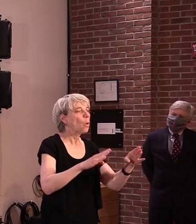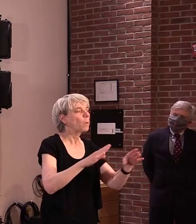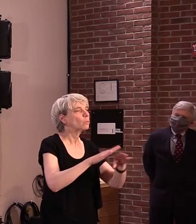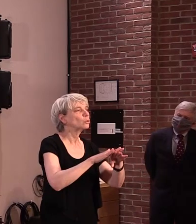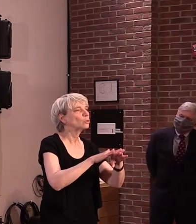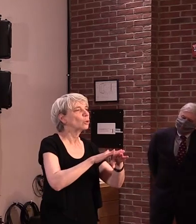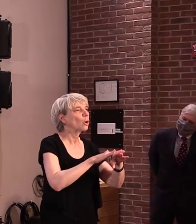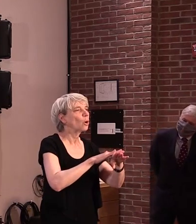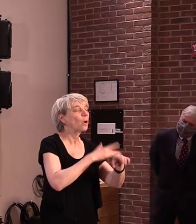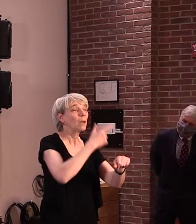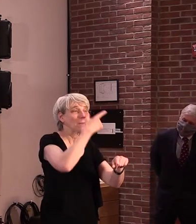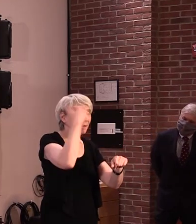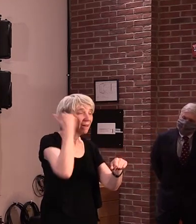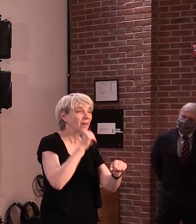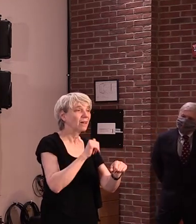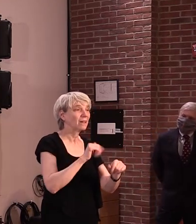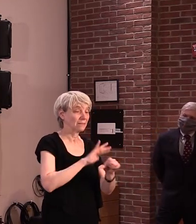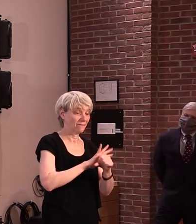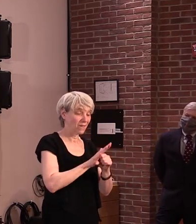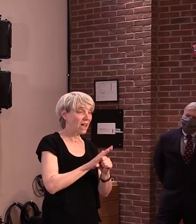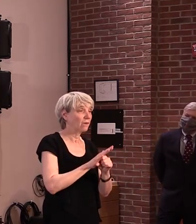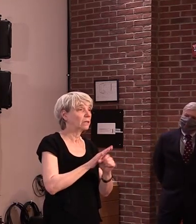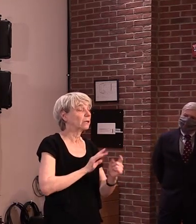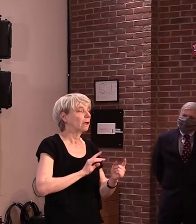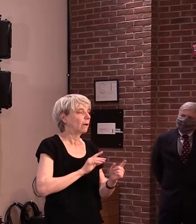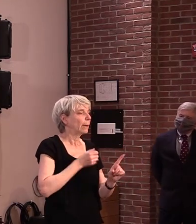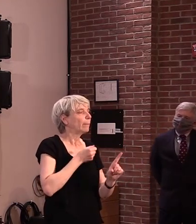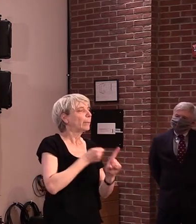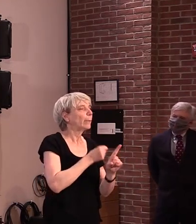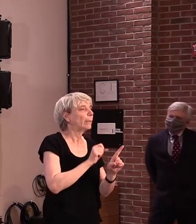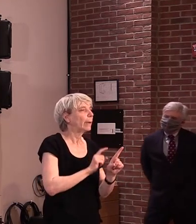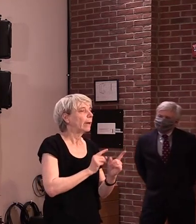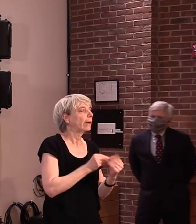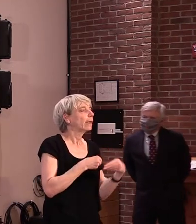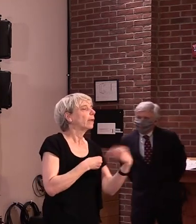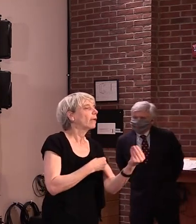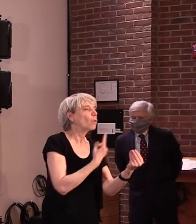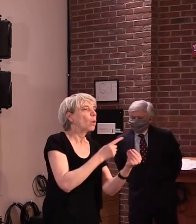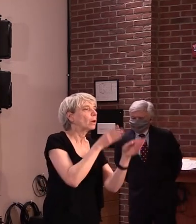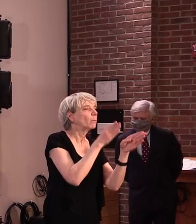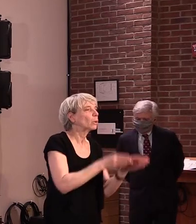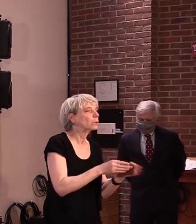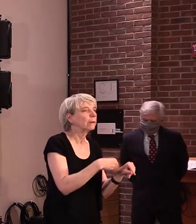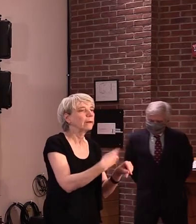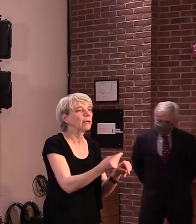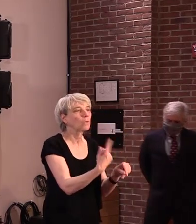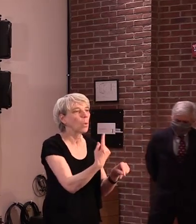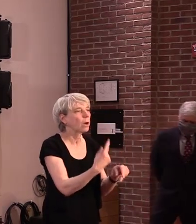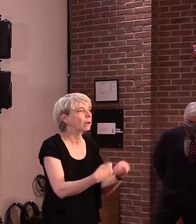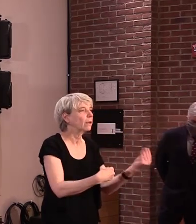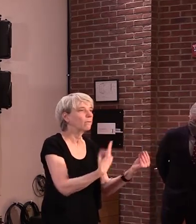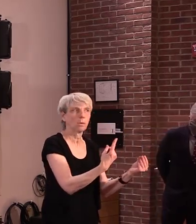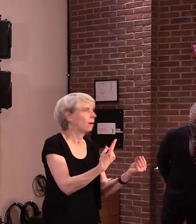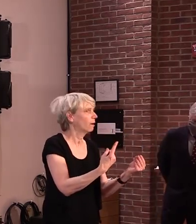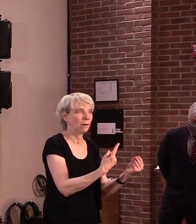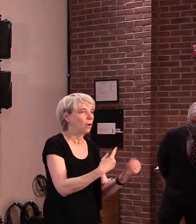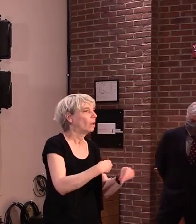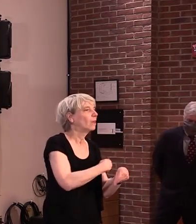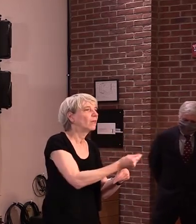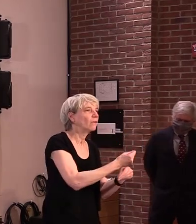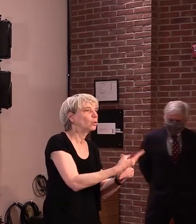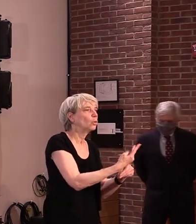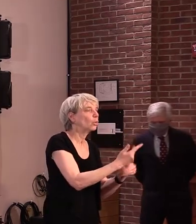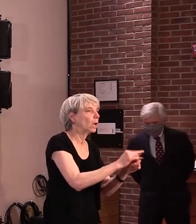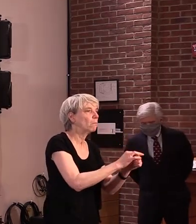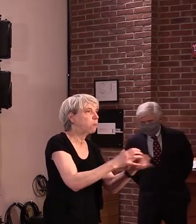virus. And so anytime you implement something as strict as a stay-at-home policy or a lockdown, it's because